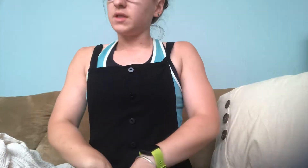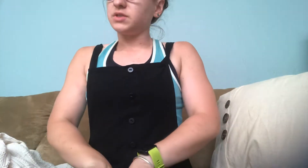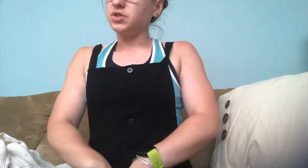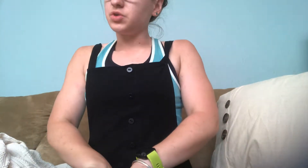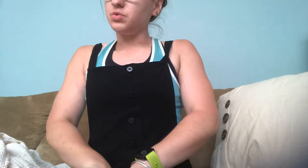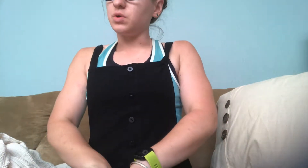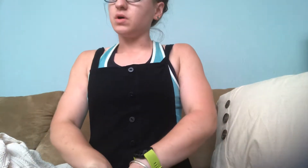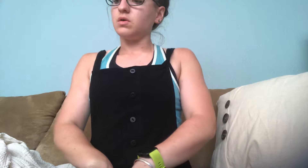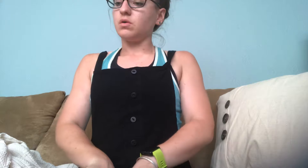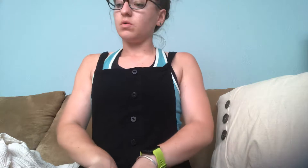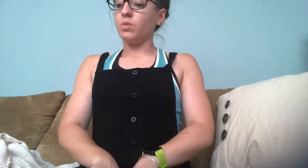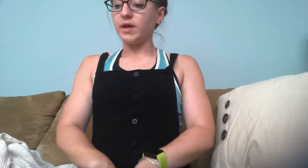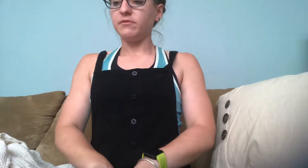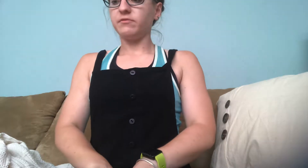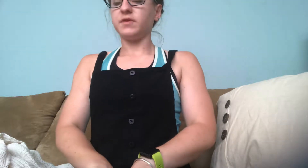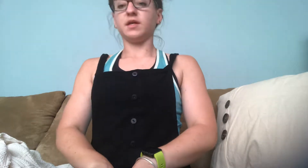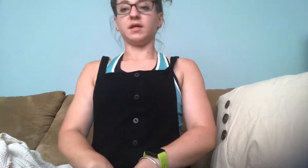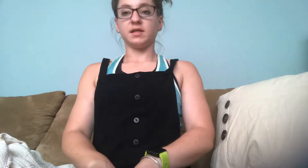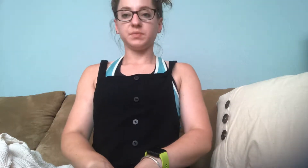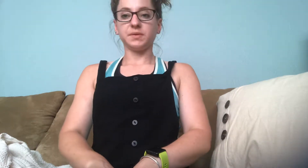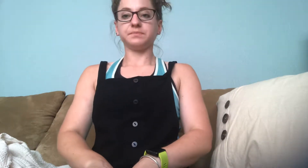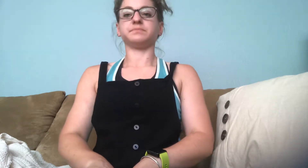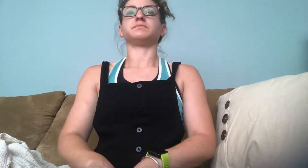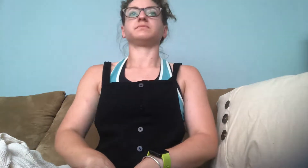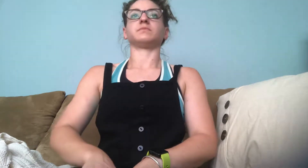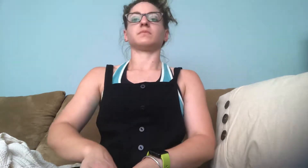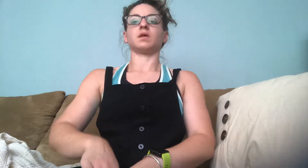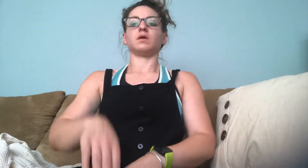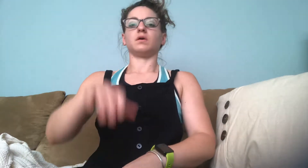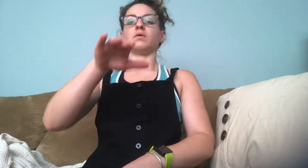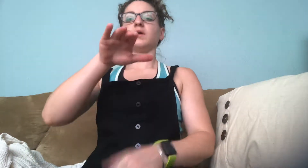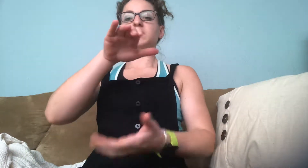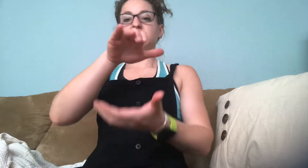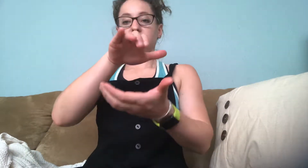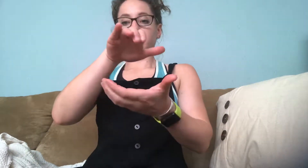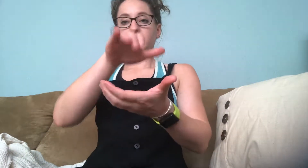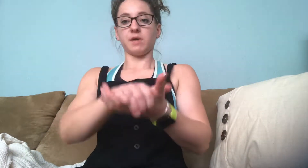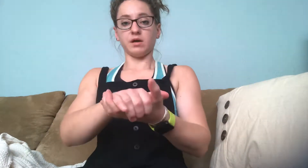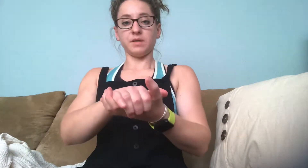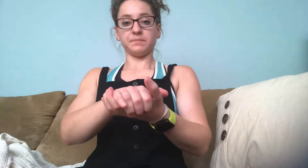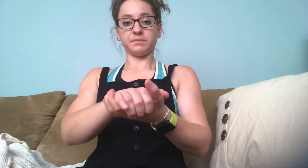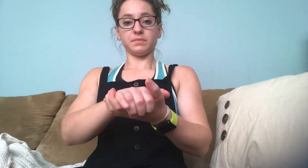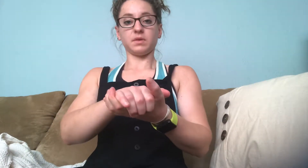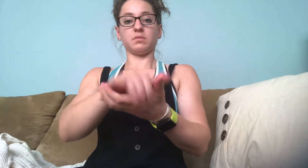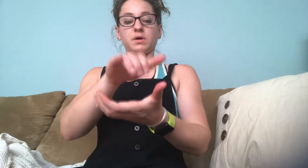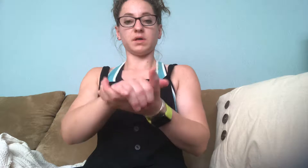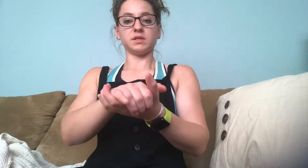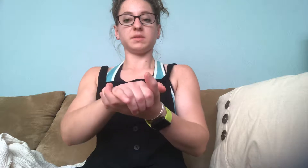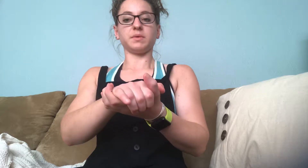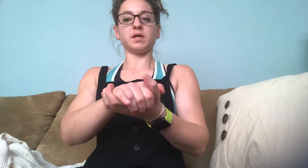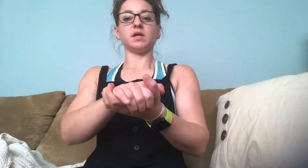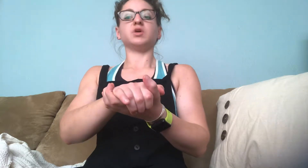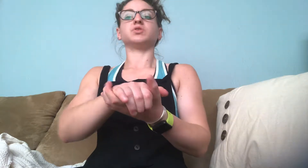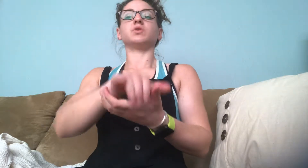Let's do wife and husband. Okay, this is a sign for marry. You're married to somebody.